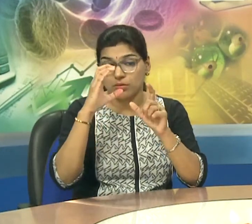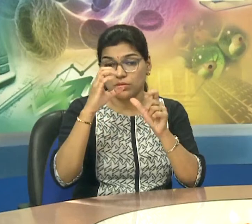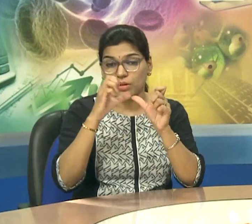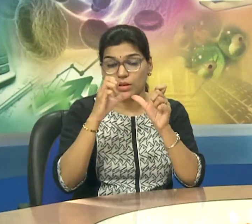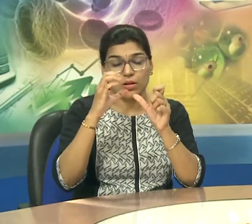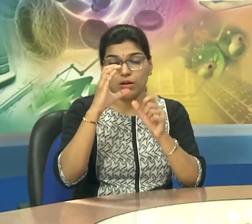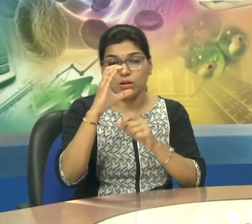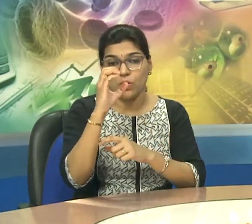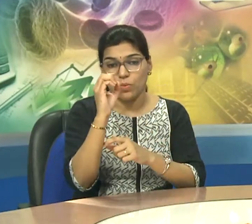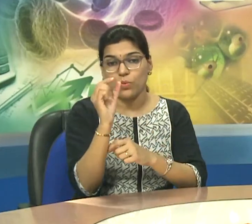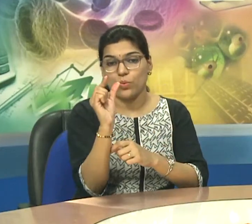ability,